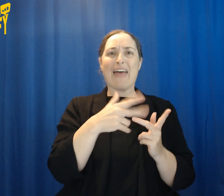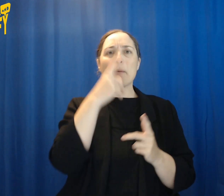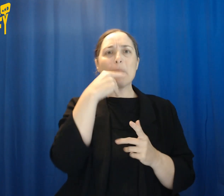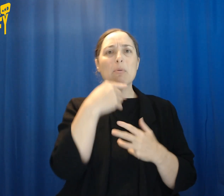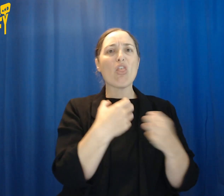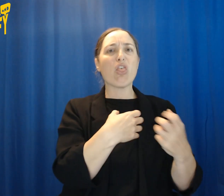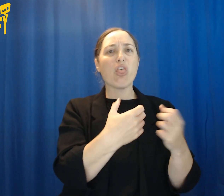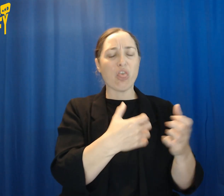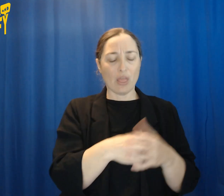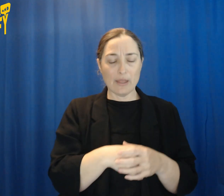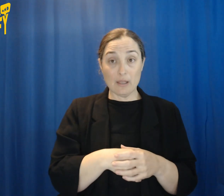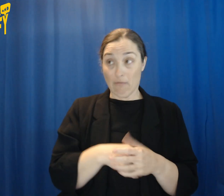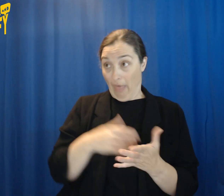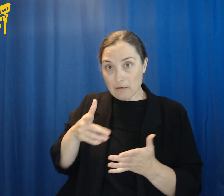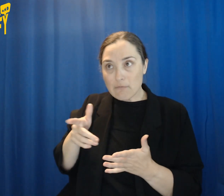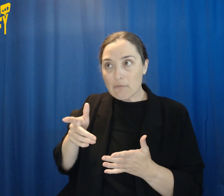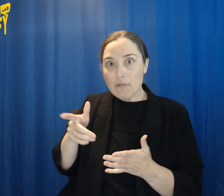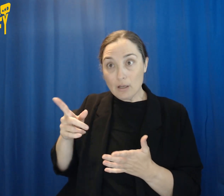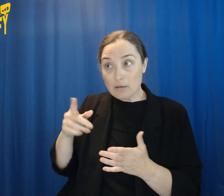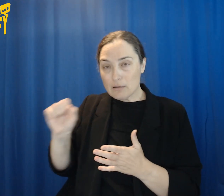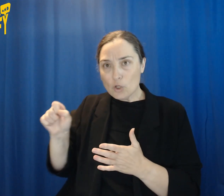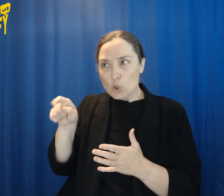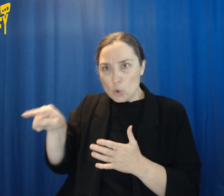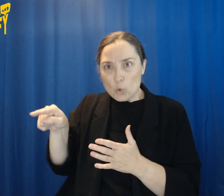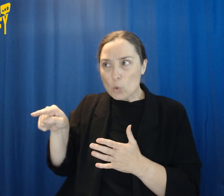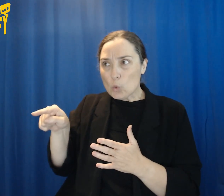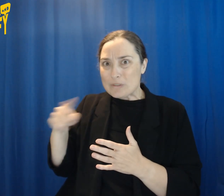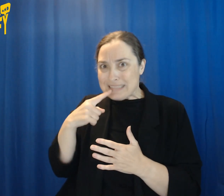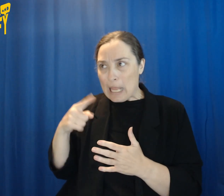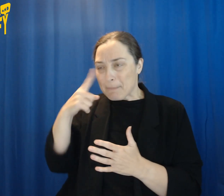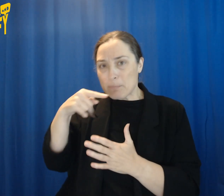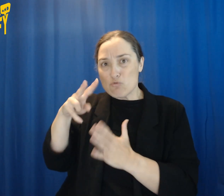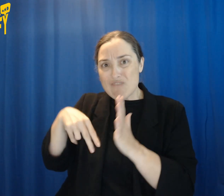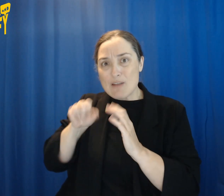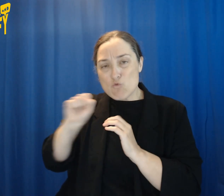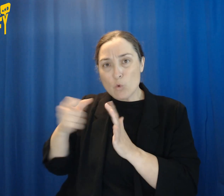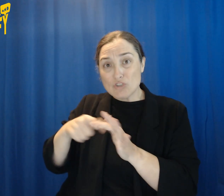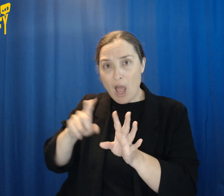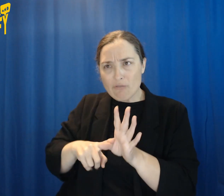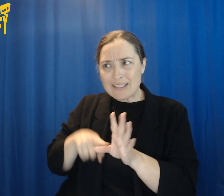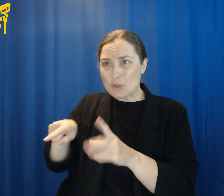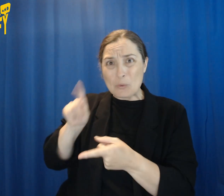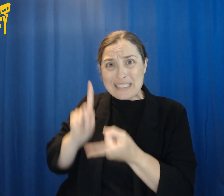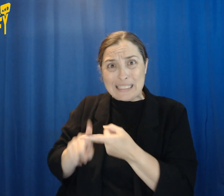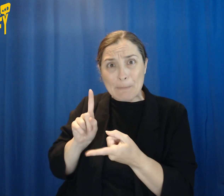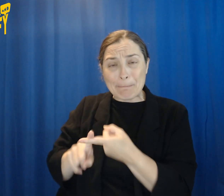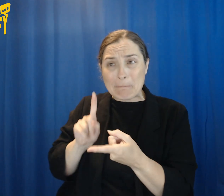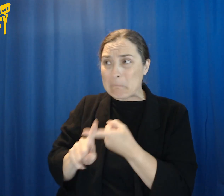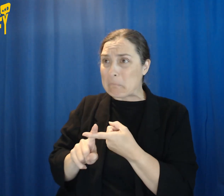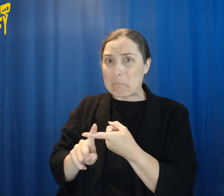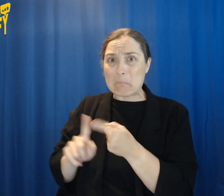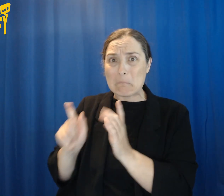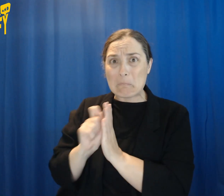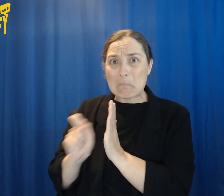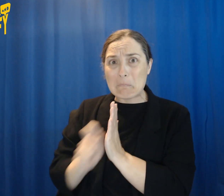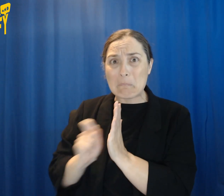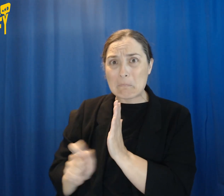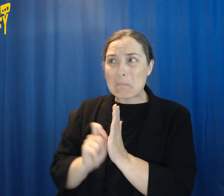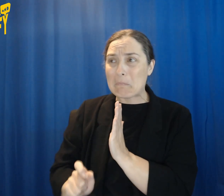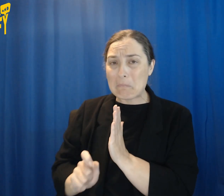had people read your diary. And then it surprised me to learn that you were still willing to keep a diary. So could